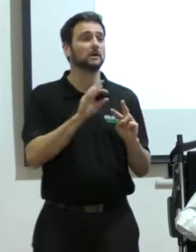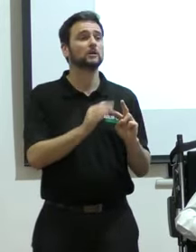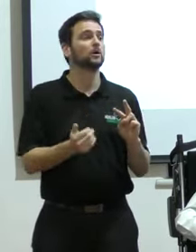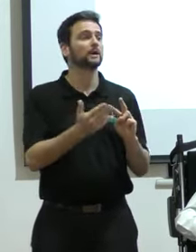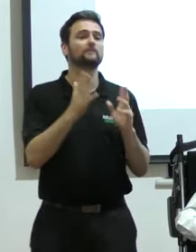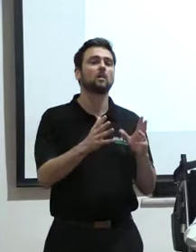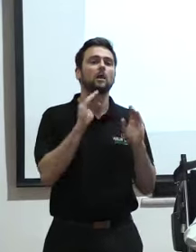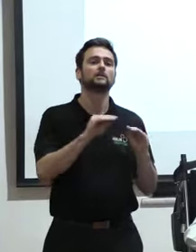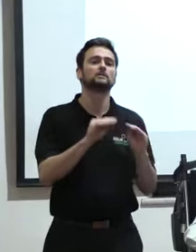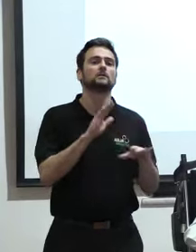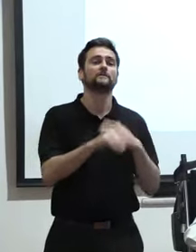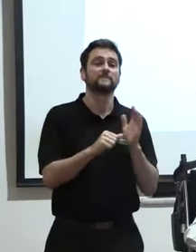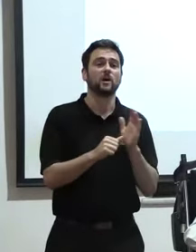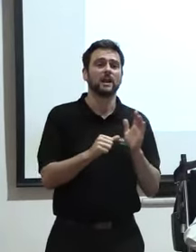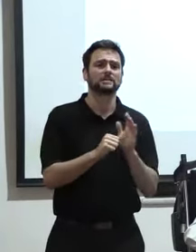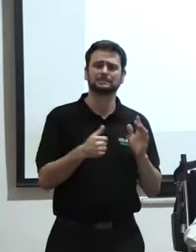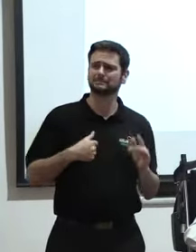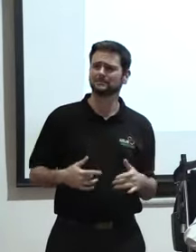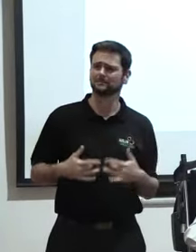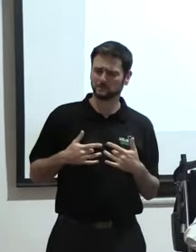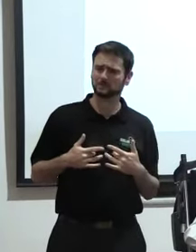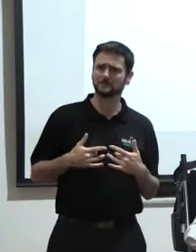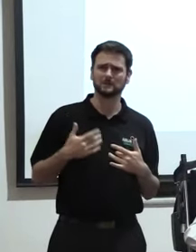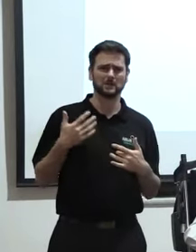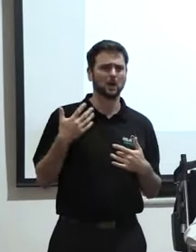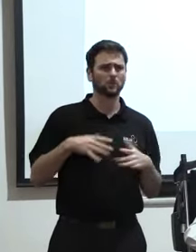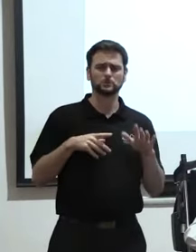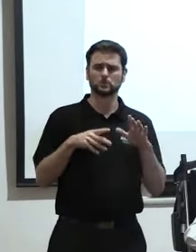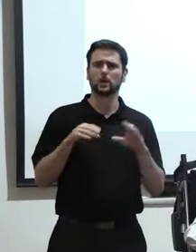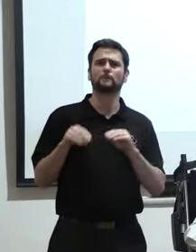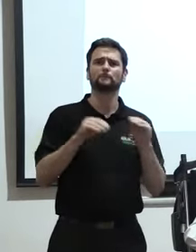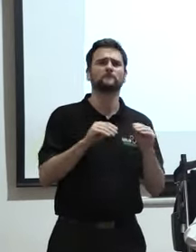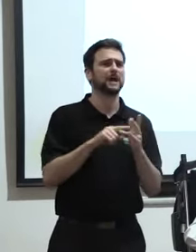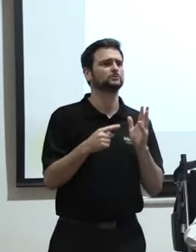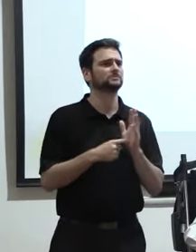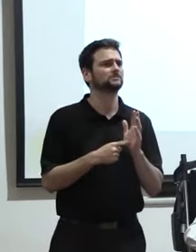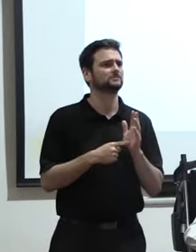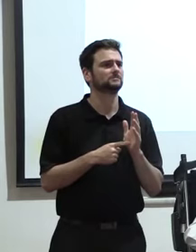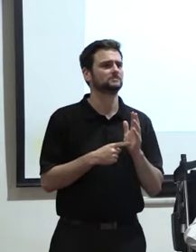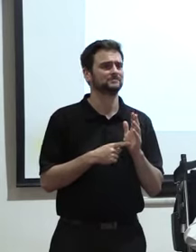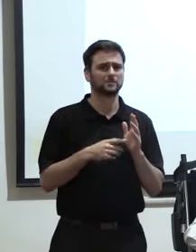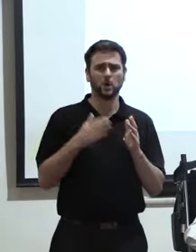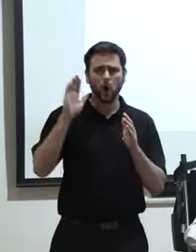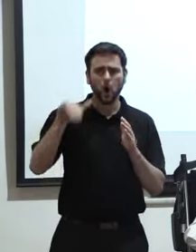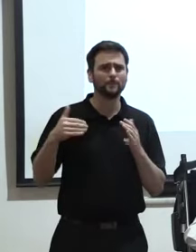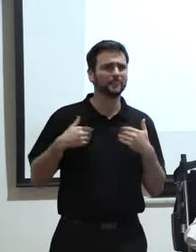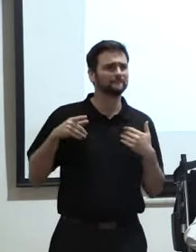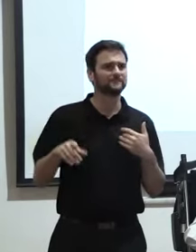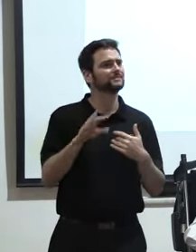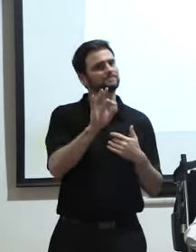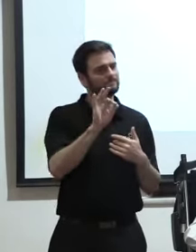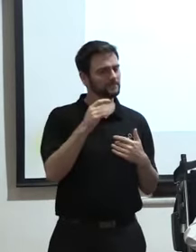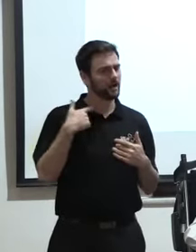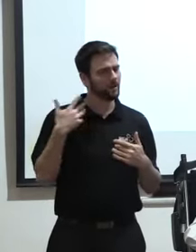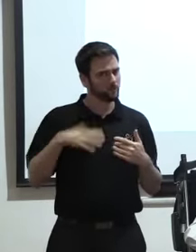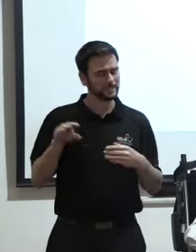education around finances, and you want to move out of home, but you don't even know how to use internet banking, or you